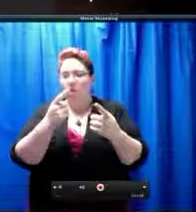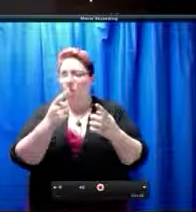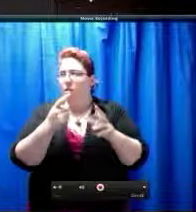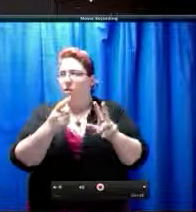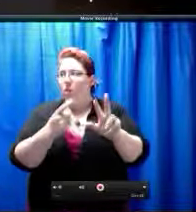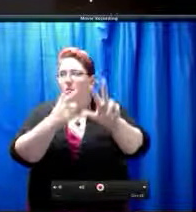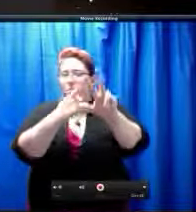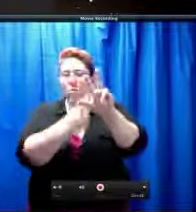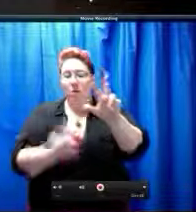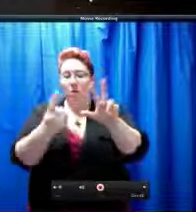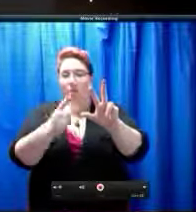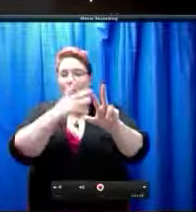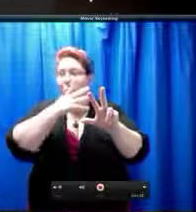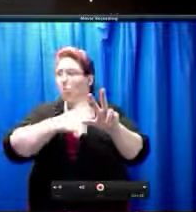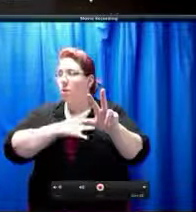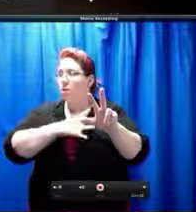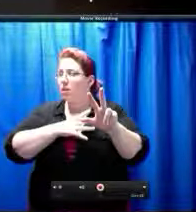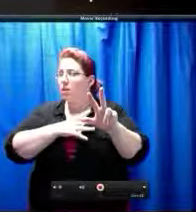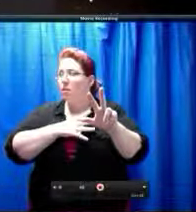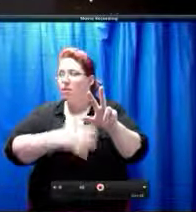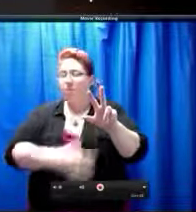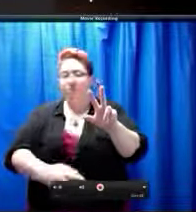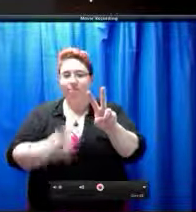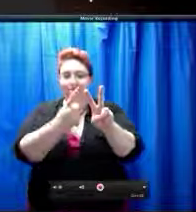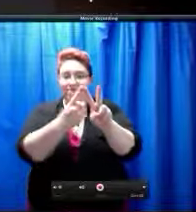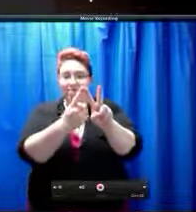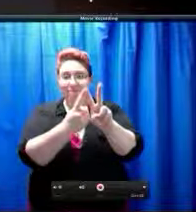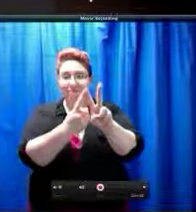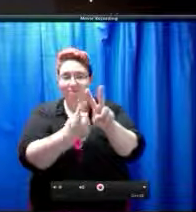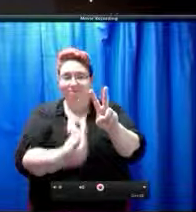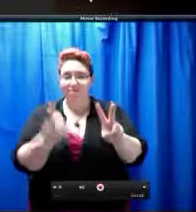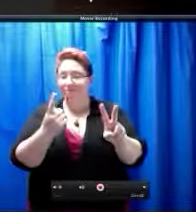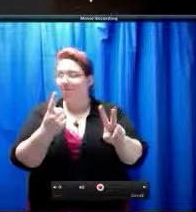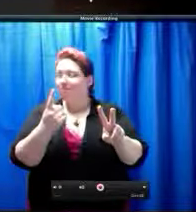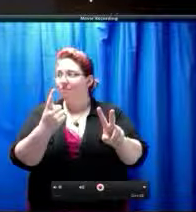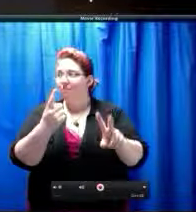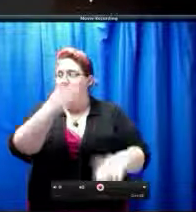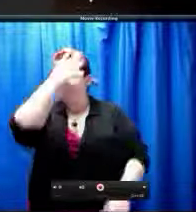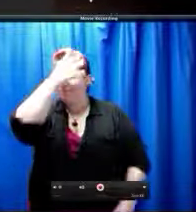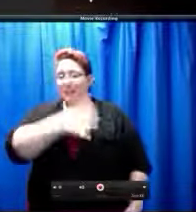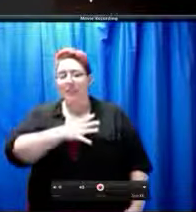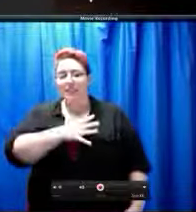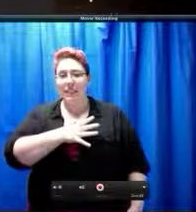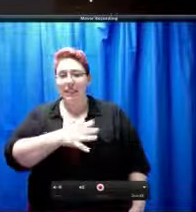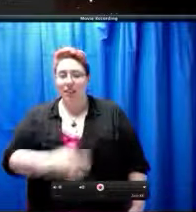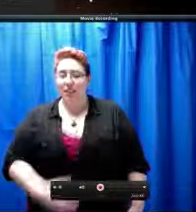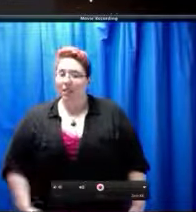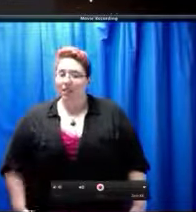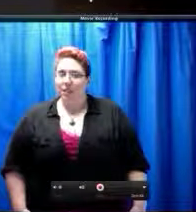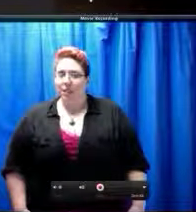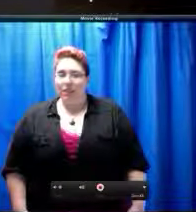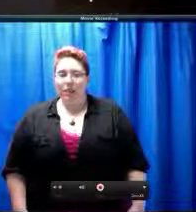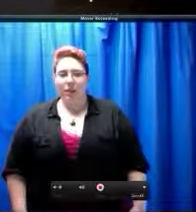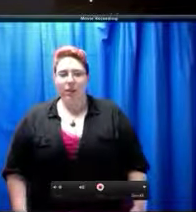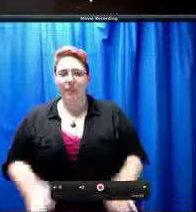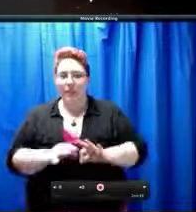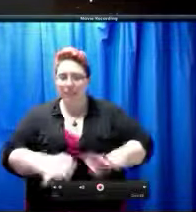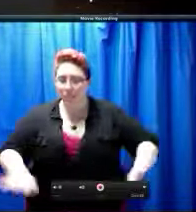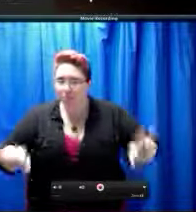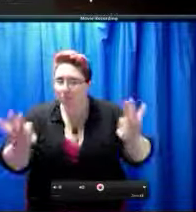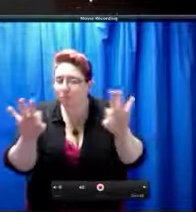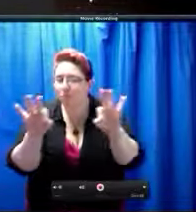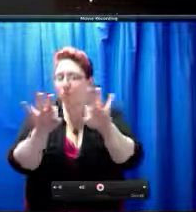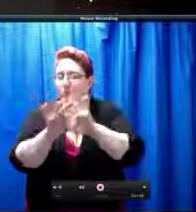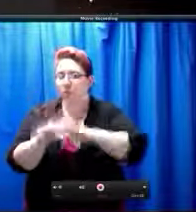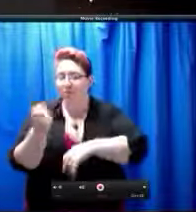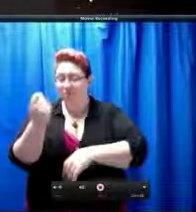cancer. So those are pretty devastating numbers. So again, I'm not trying to be this, oh my gosh, we're all going to die.